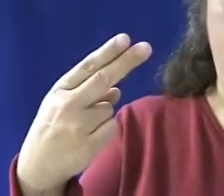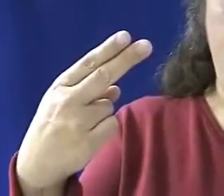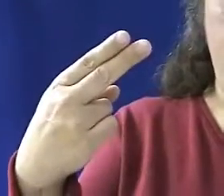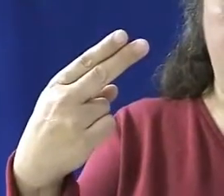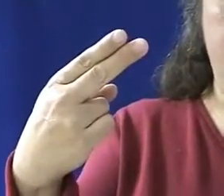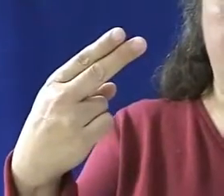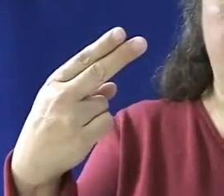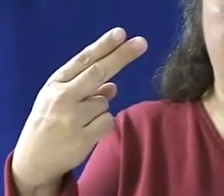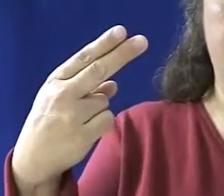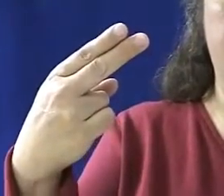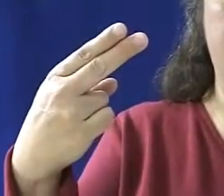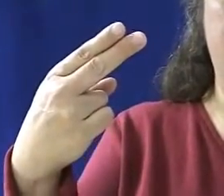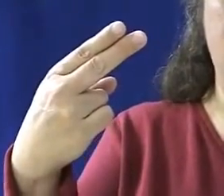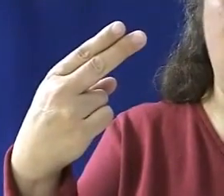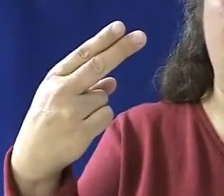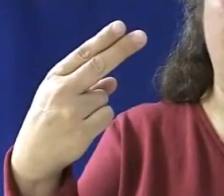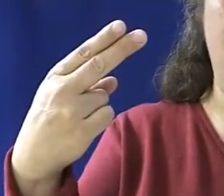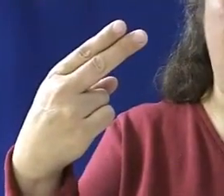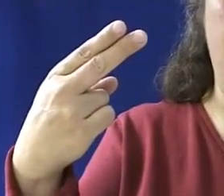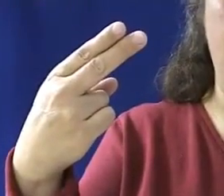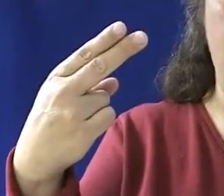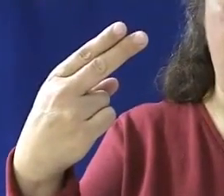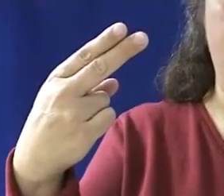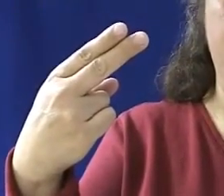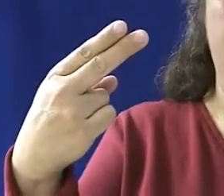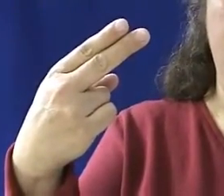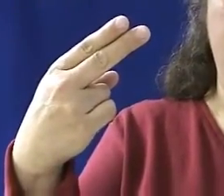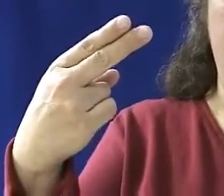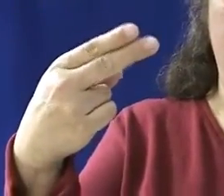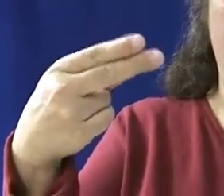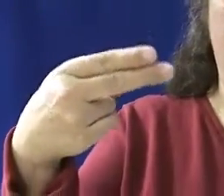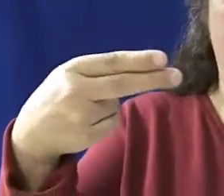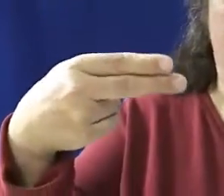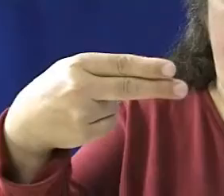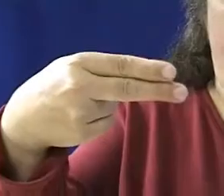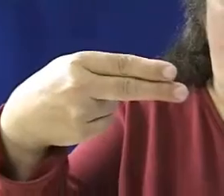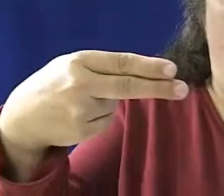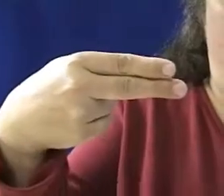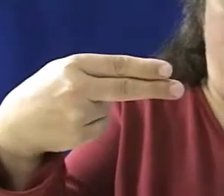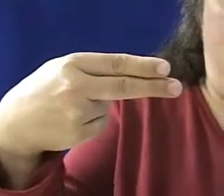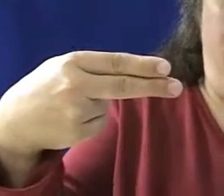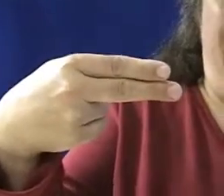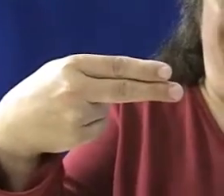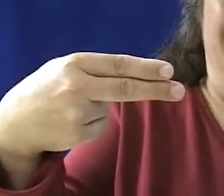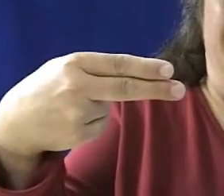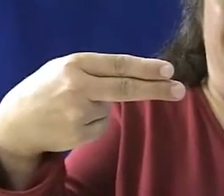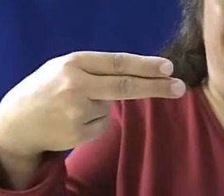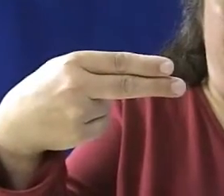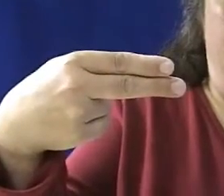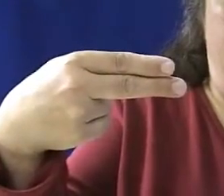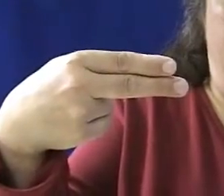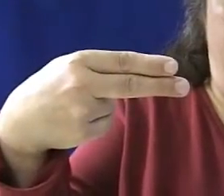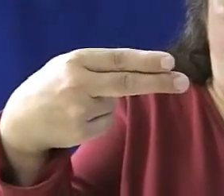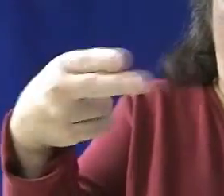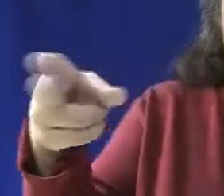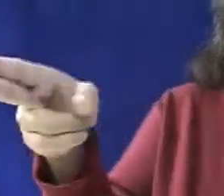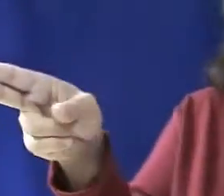H. This one causes a lot of people trouble, primarily because the books make it look like this or